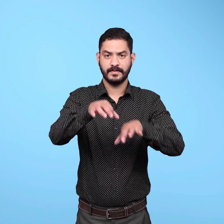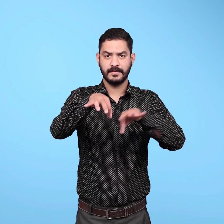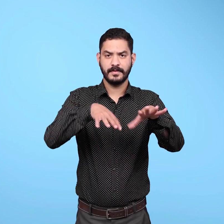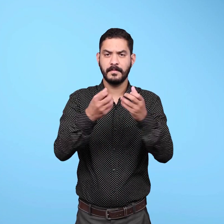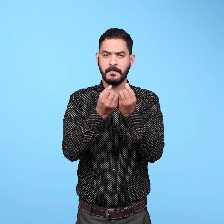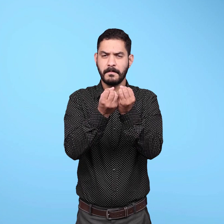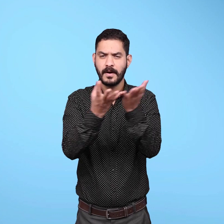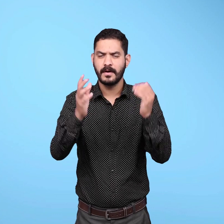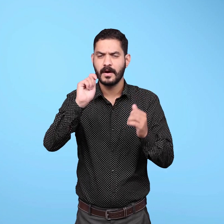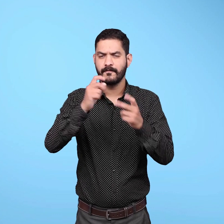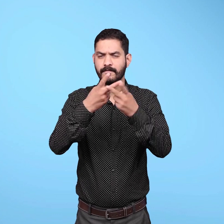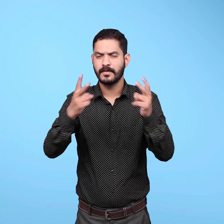Cities with many functions.